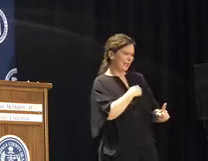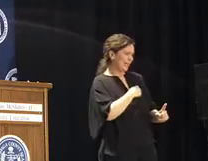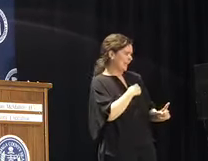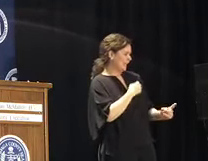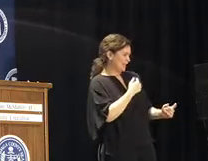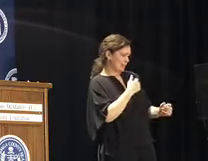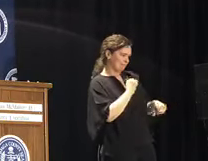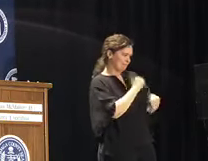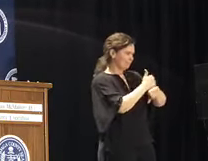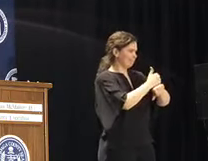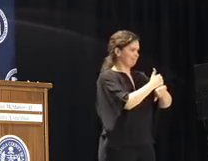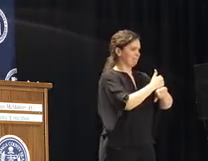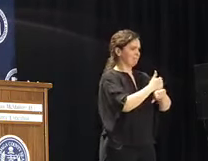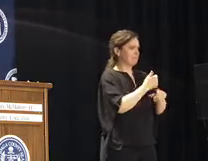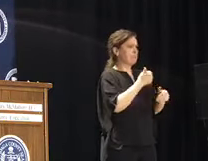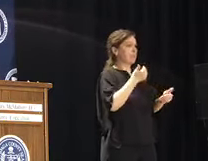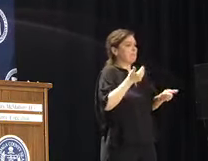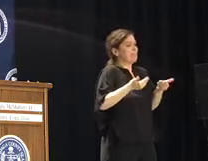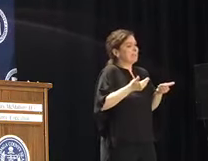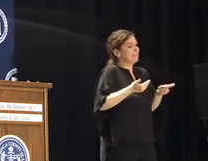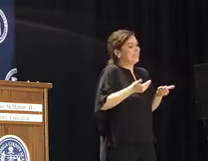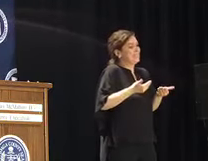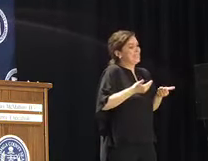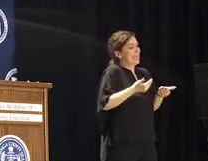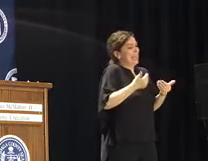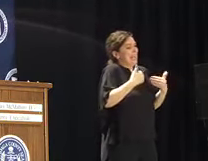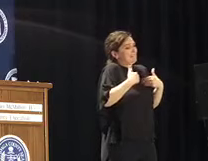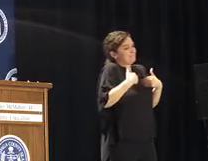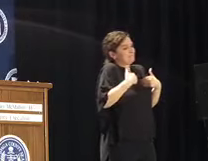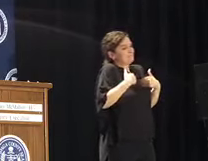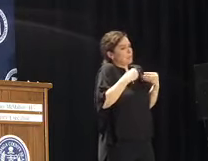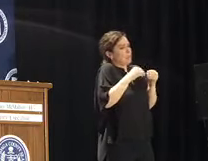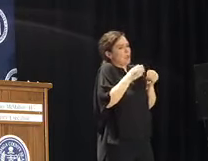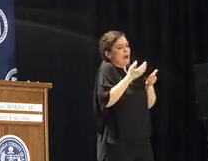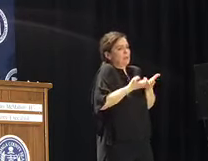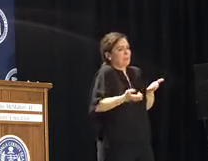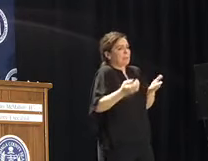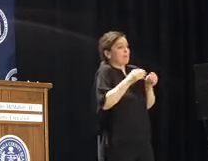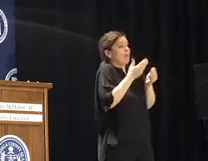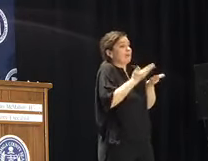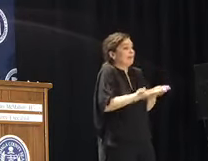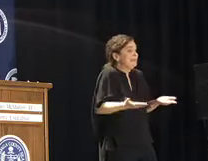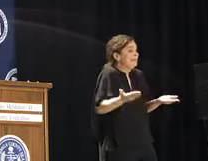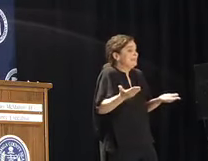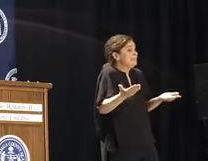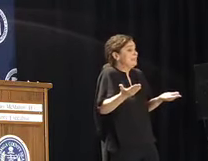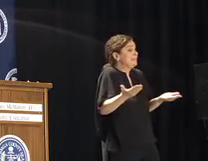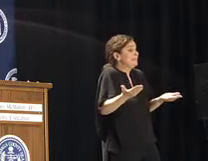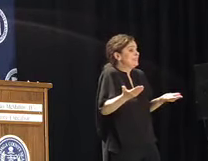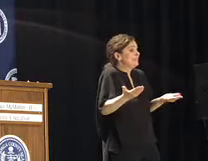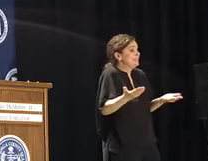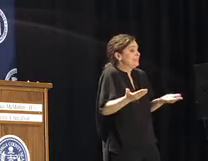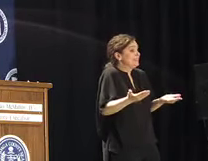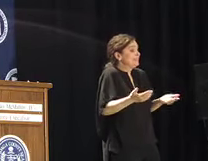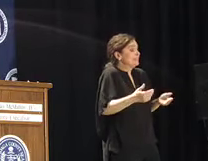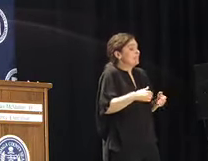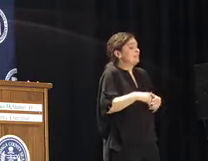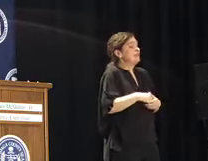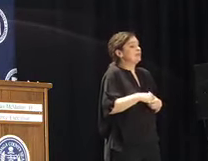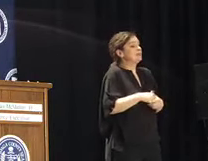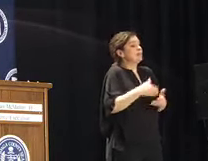with this 50% increase in capacity. And we know at some point there may be individuals from outside of Central New